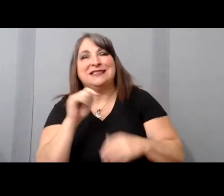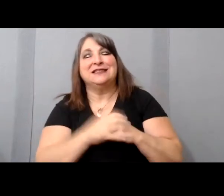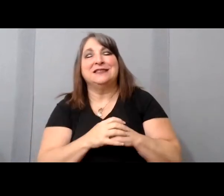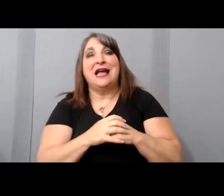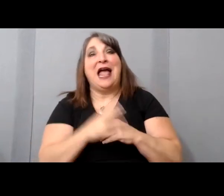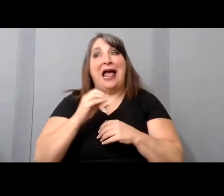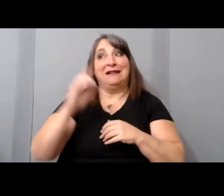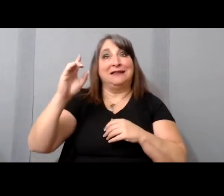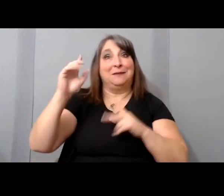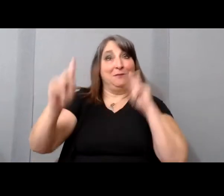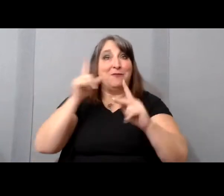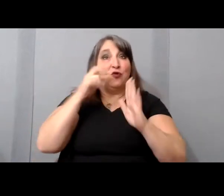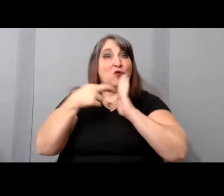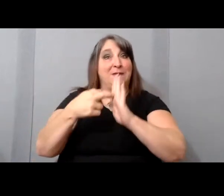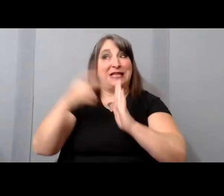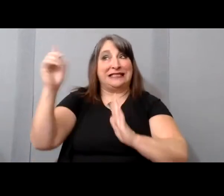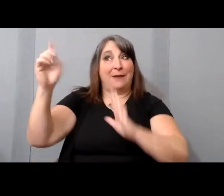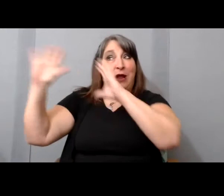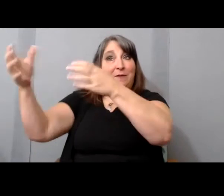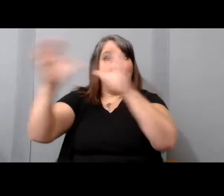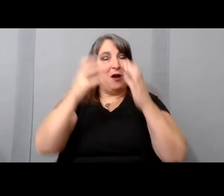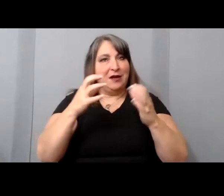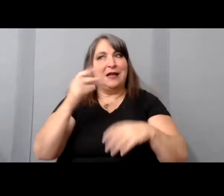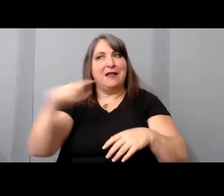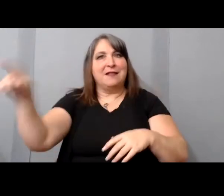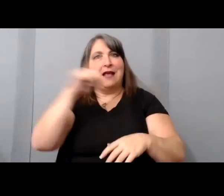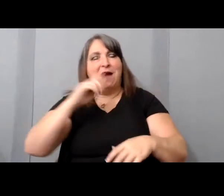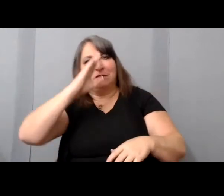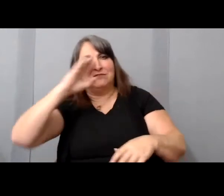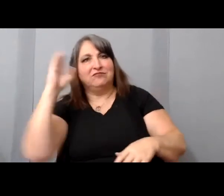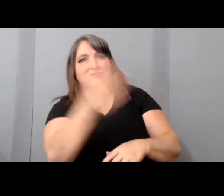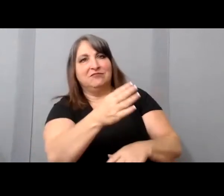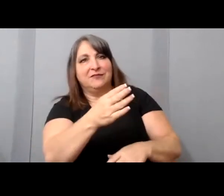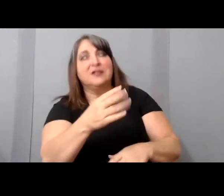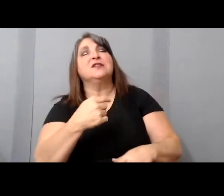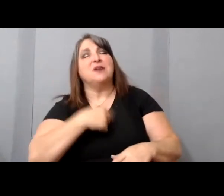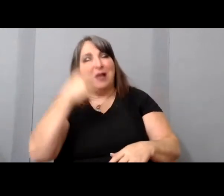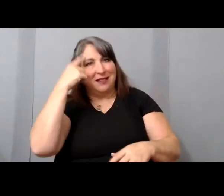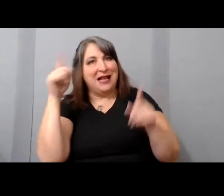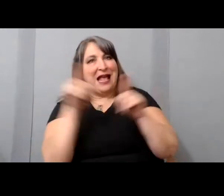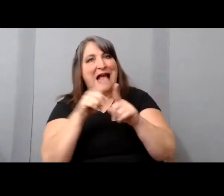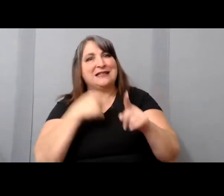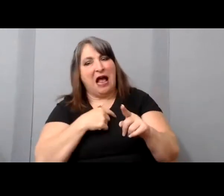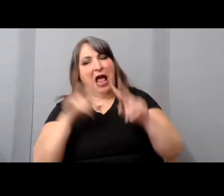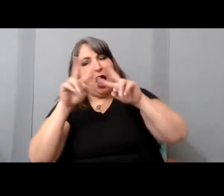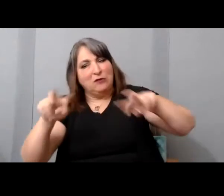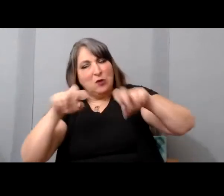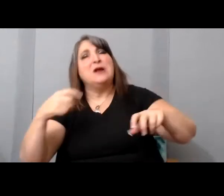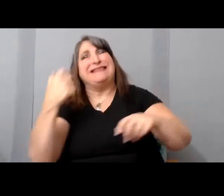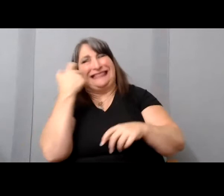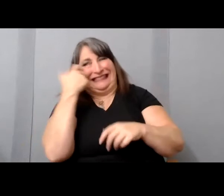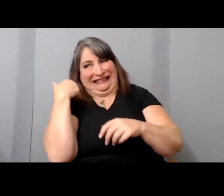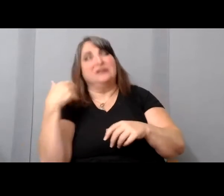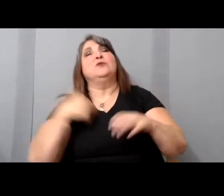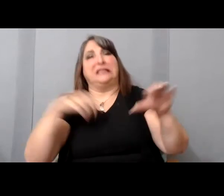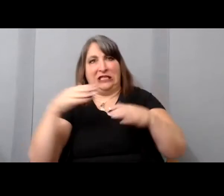Party are addressing themselves in a very direct way. And so I think as I look at it, we did a great job this last time.